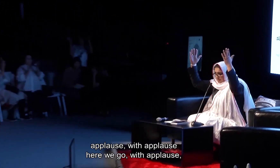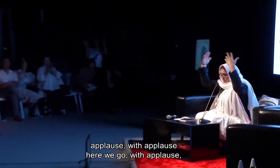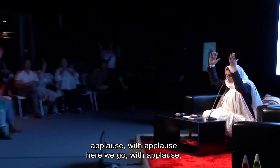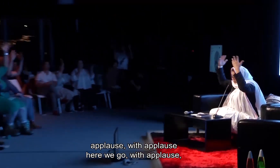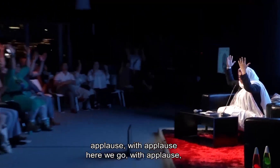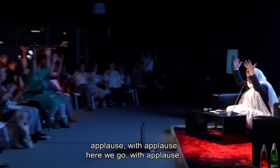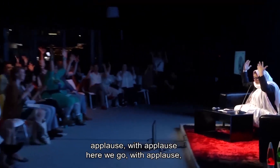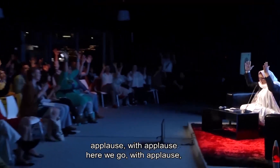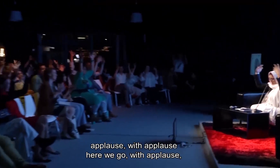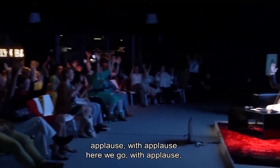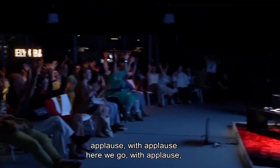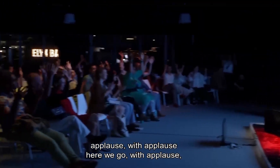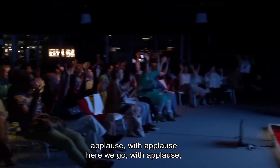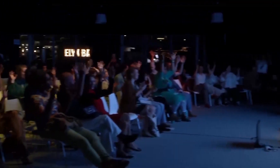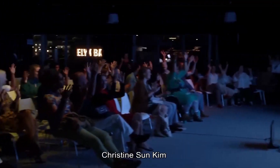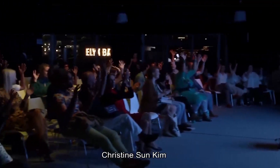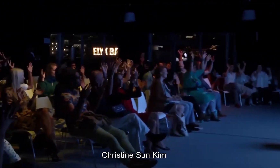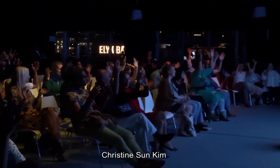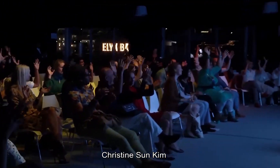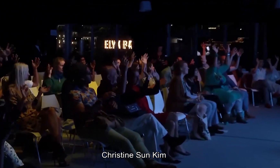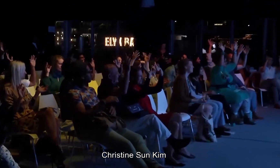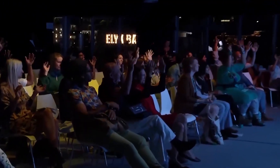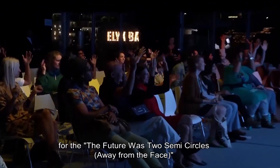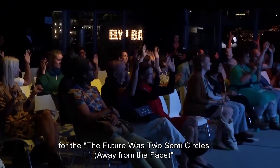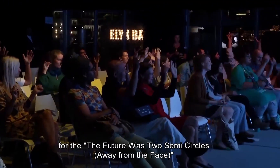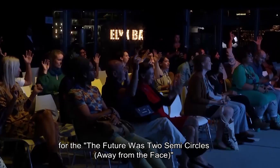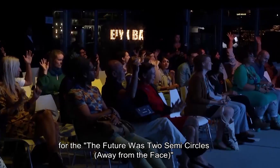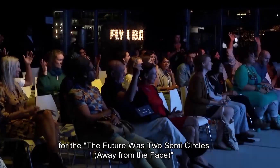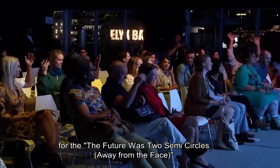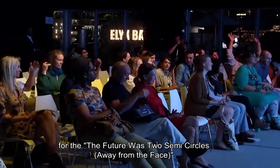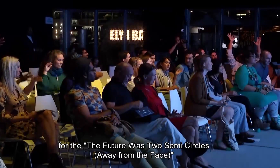here we go, with applause, Christine Sun Kim for The Future Was.